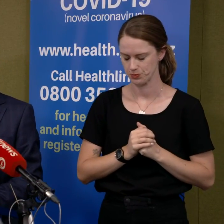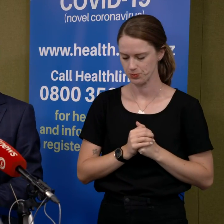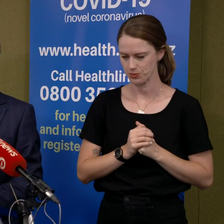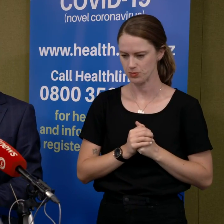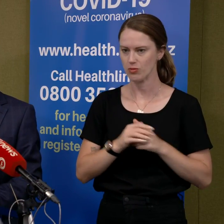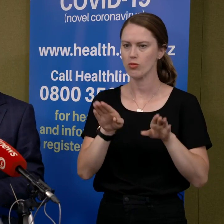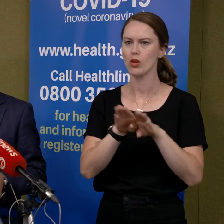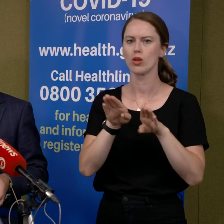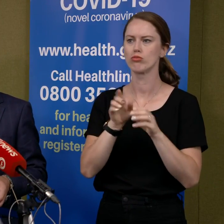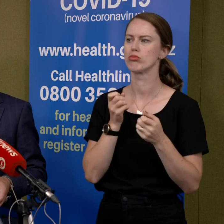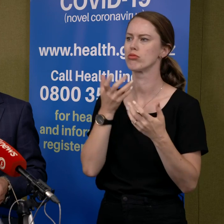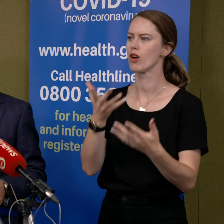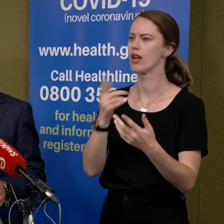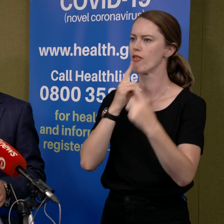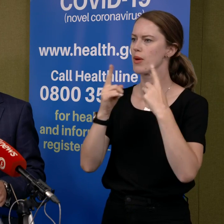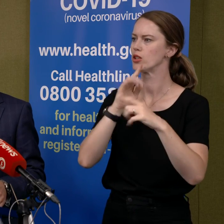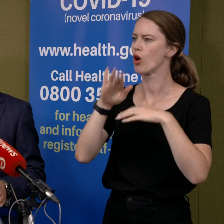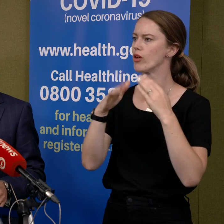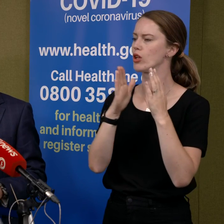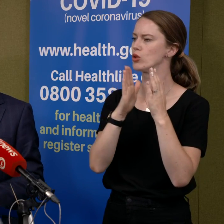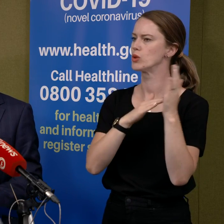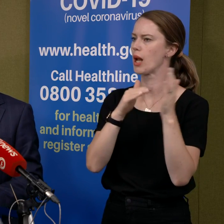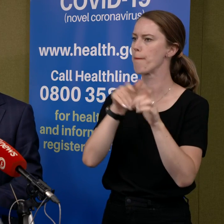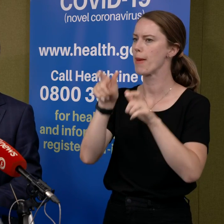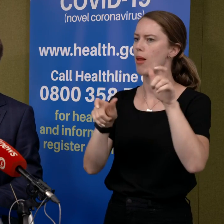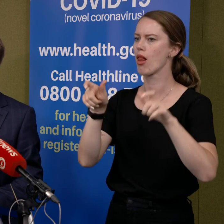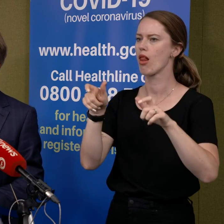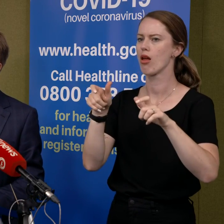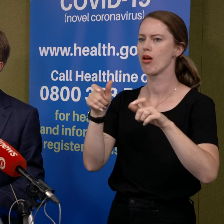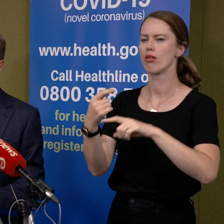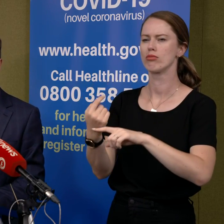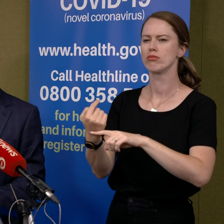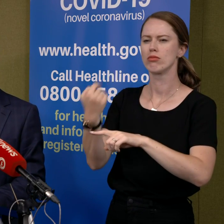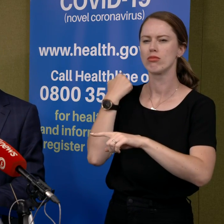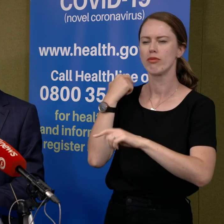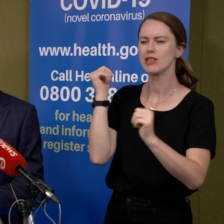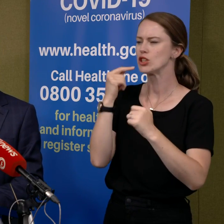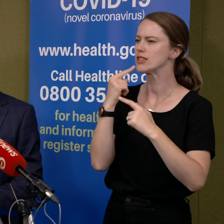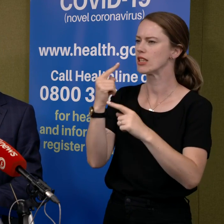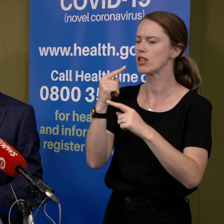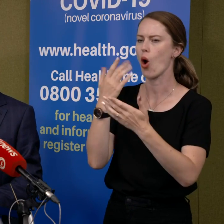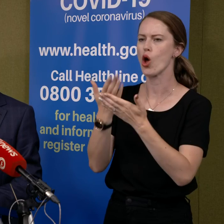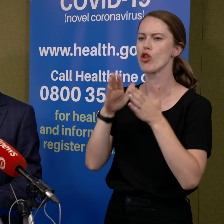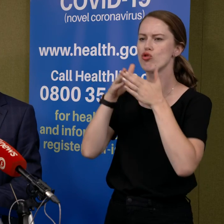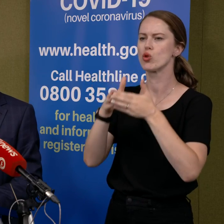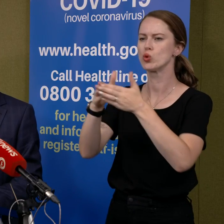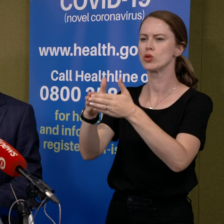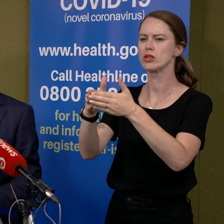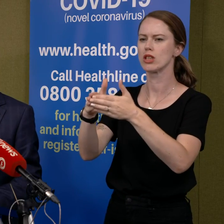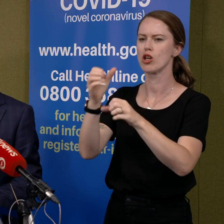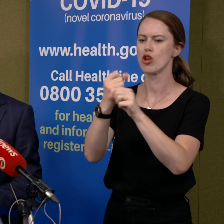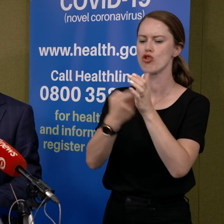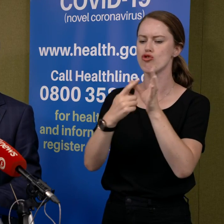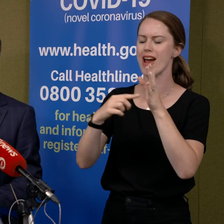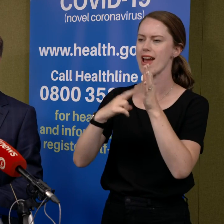Also, I can provide an update on the New Zealanders who were on the previous cruise of the Grand Princess